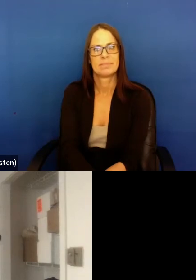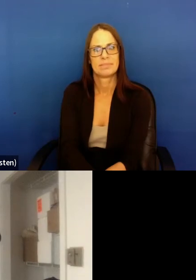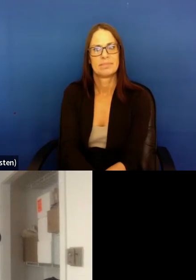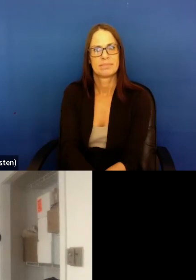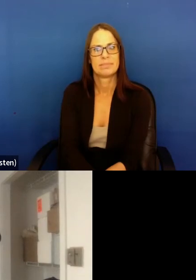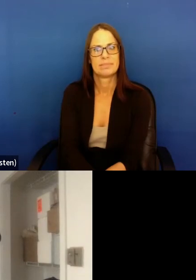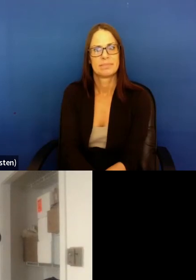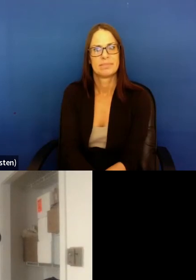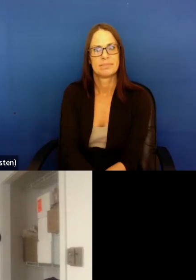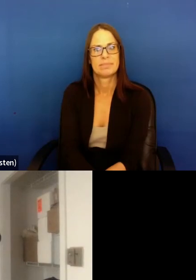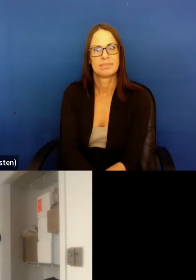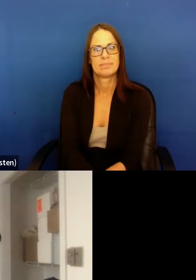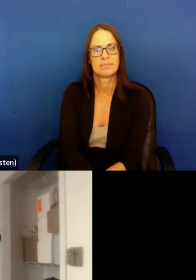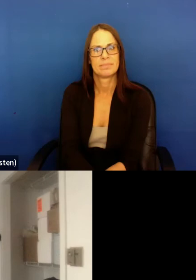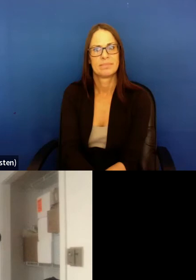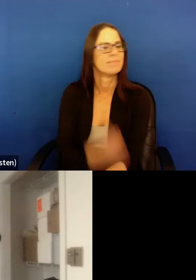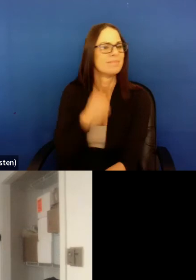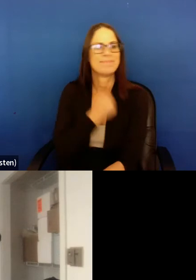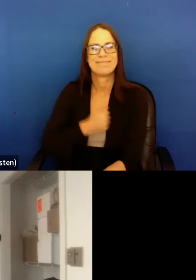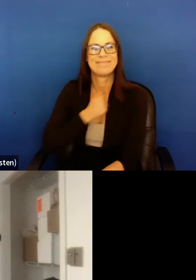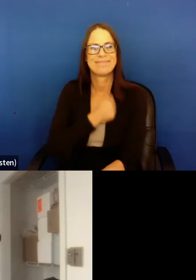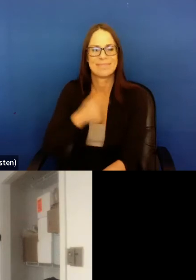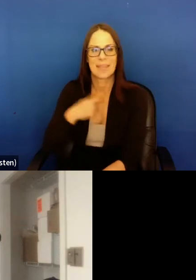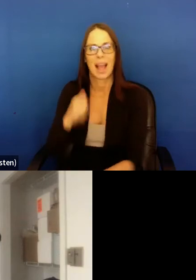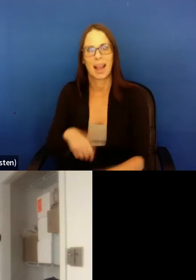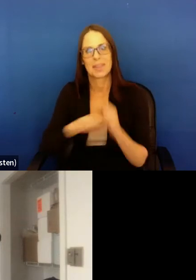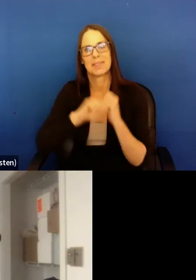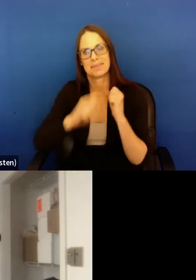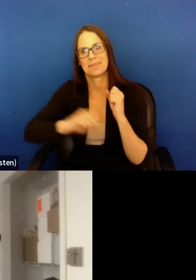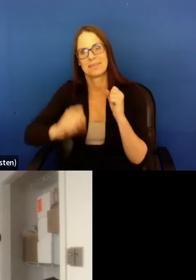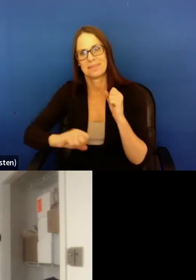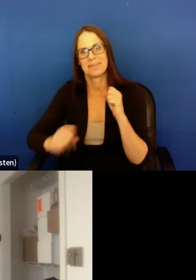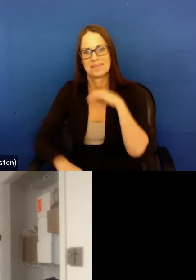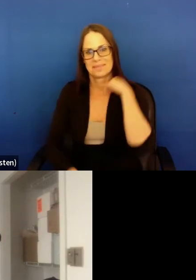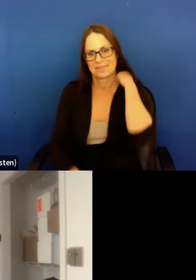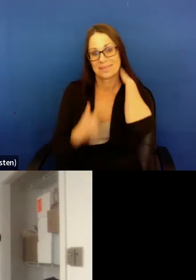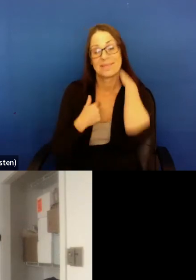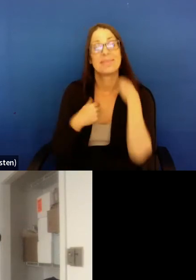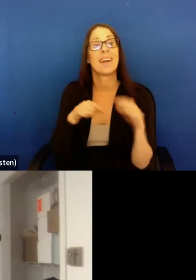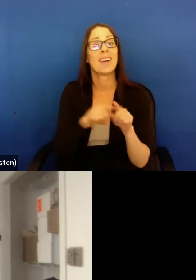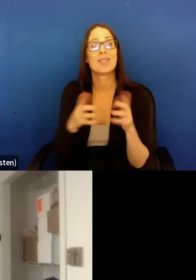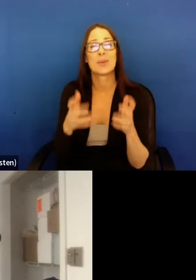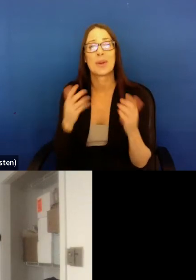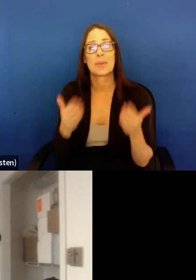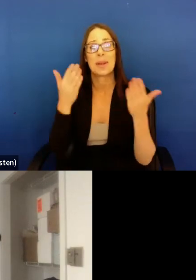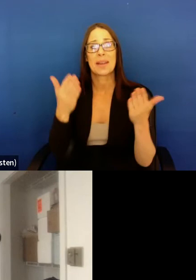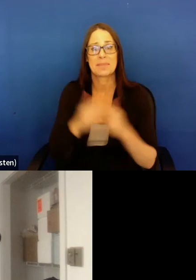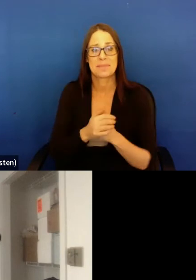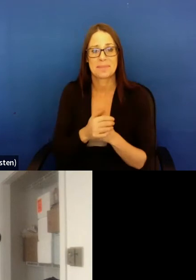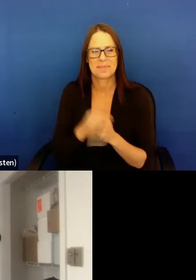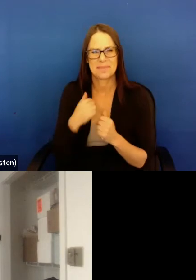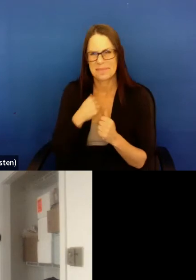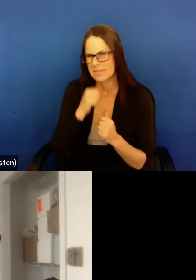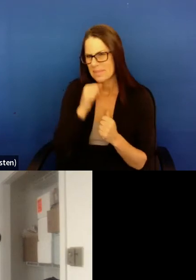Any other? Sorry, yeah, I can keep going. I also just wanted to bring up, I'm not sure if you